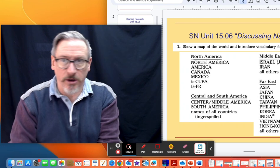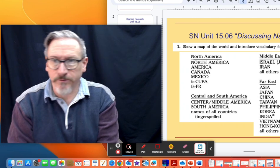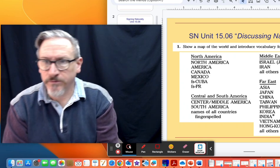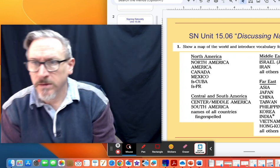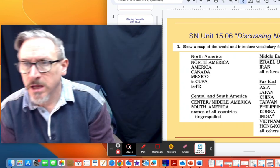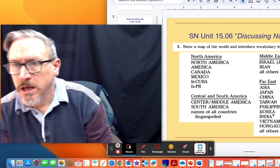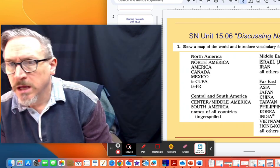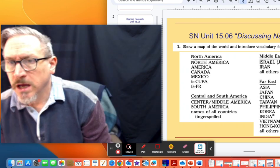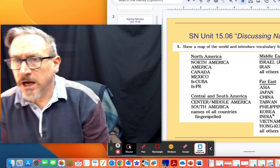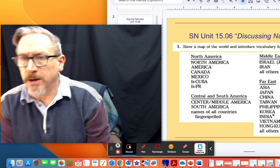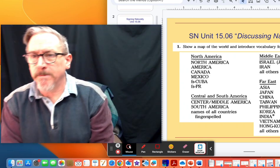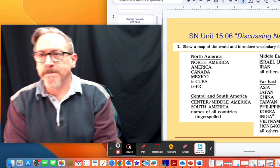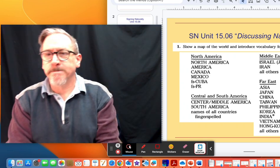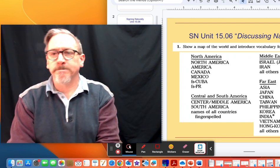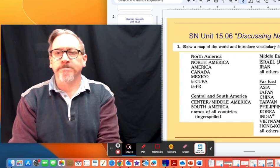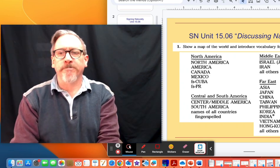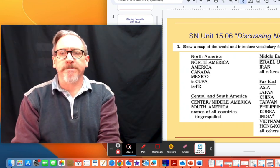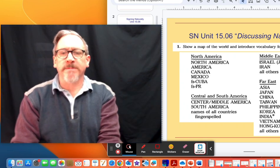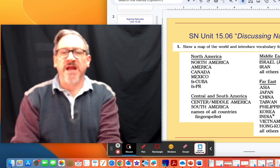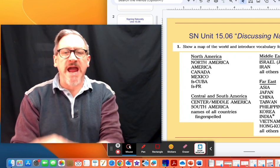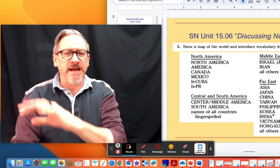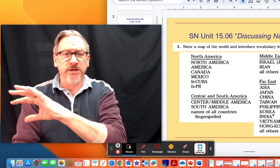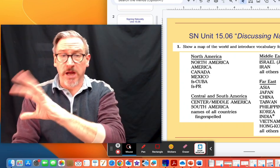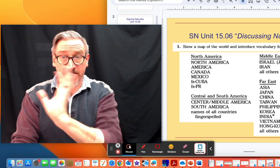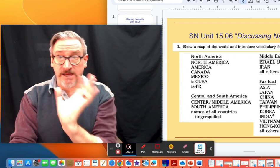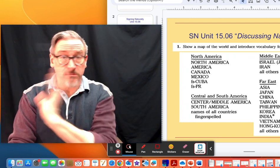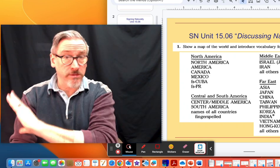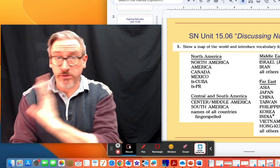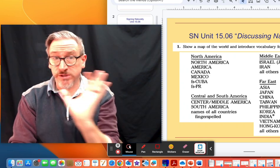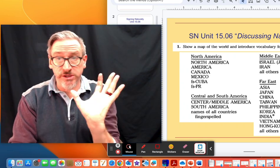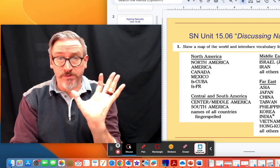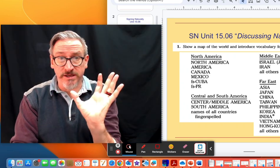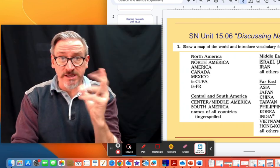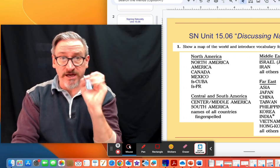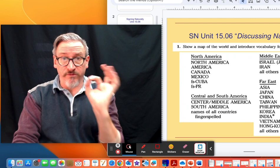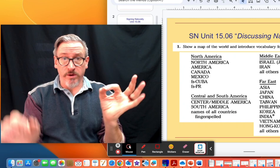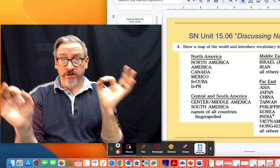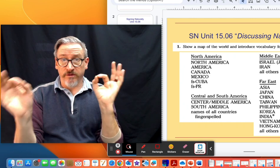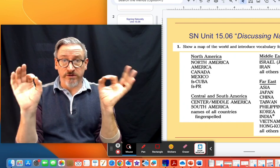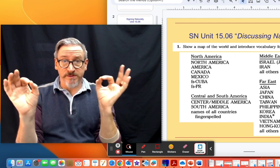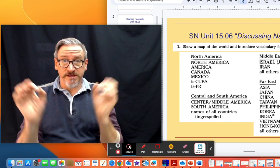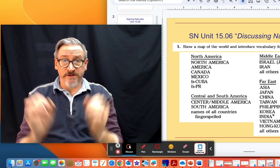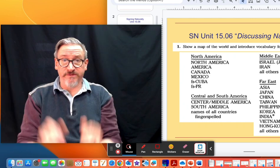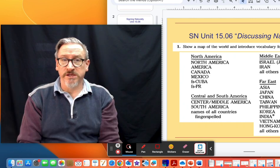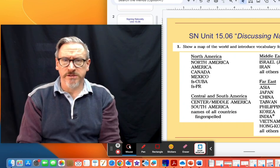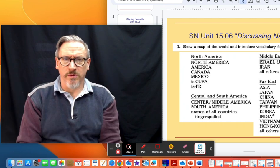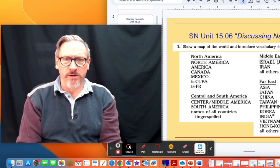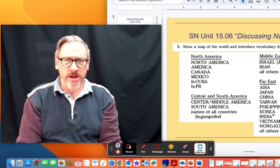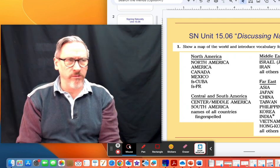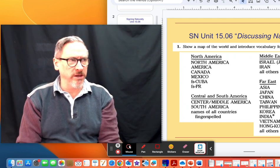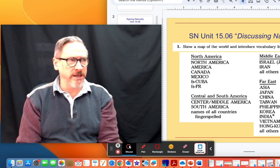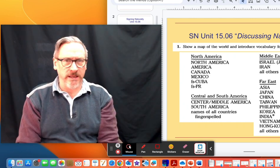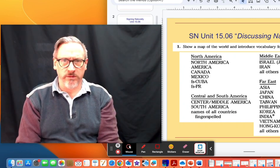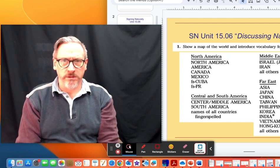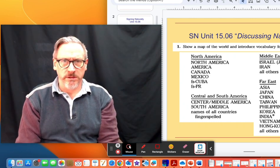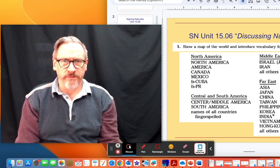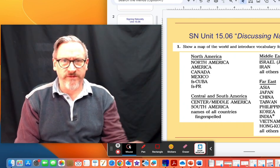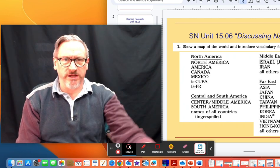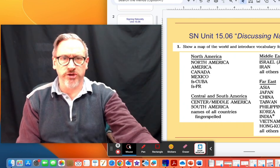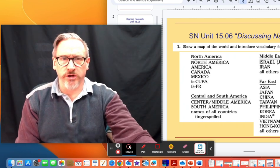the palm. And again, use spread the sign if you want to look for specific ones. Wow, now I'm really